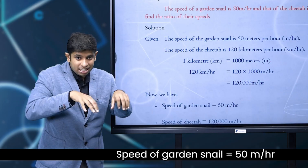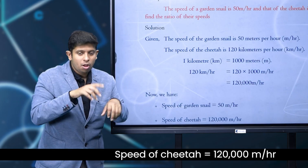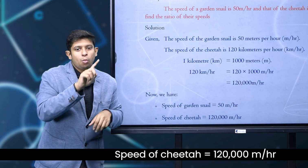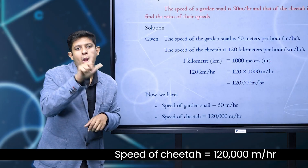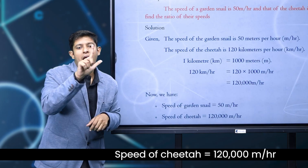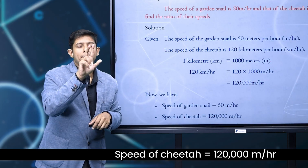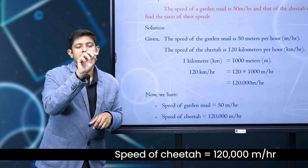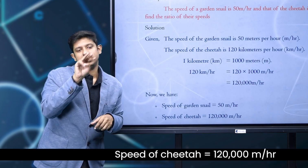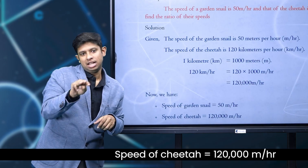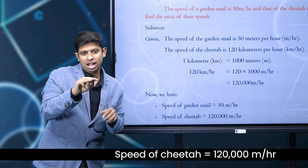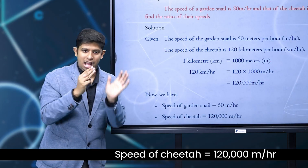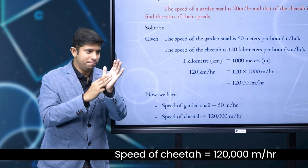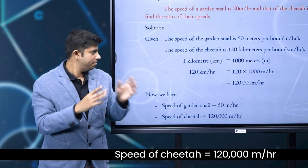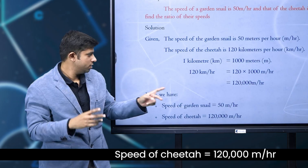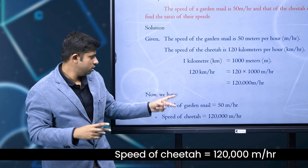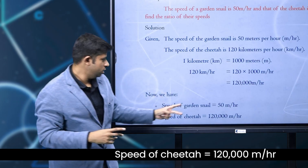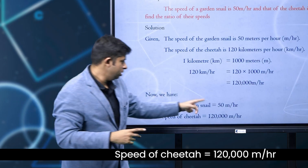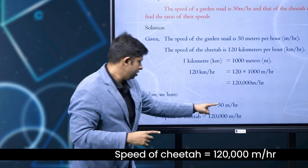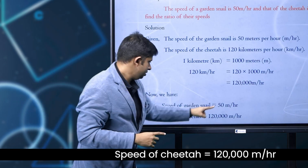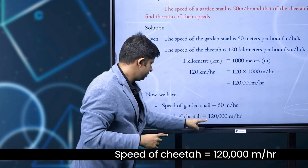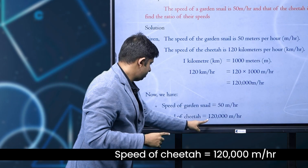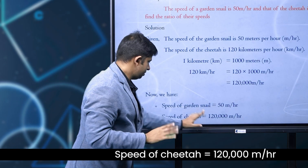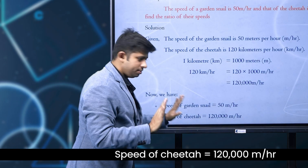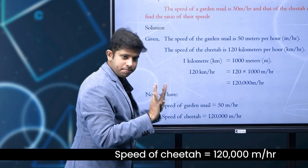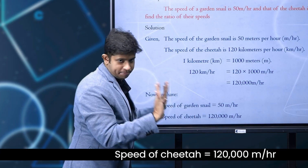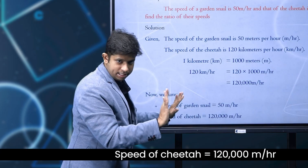Speed of cheetah equals to 1,20,000 meter per hour.